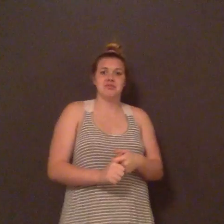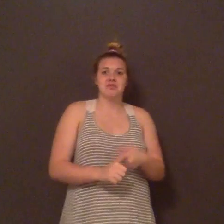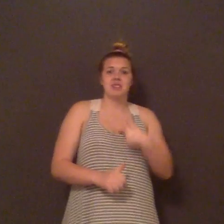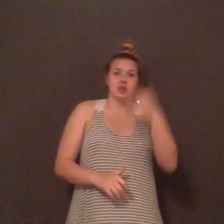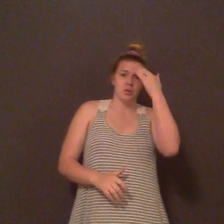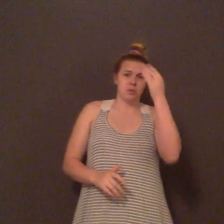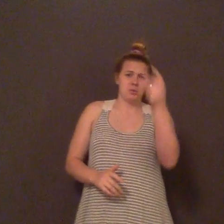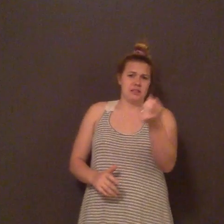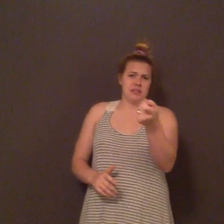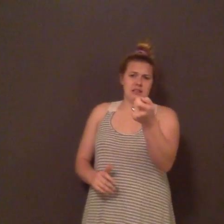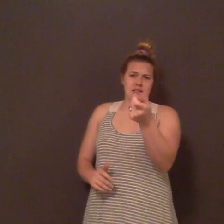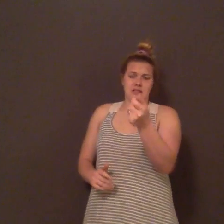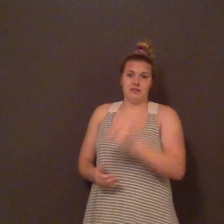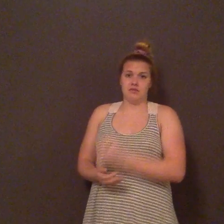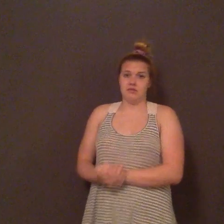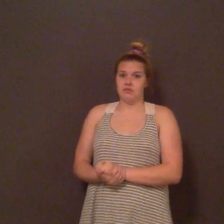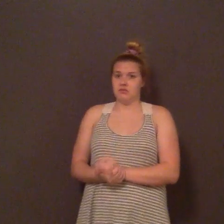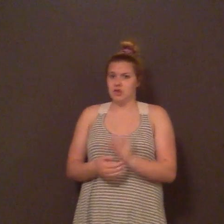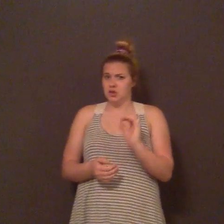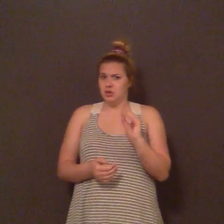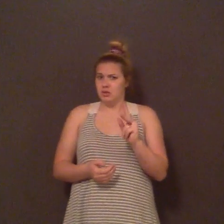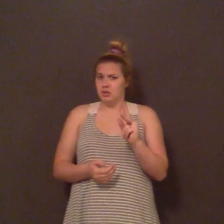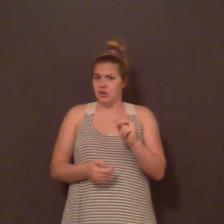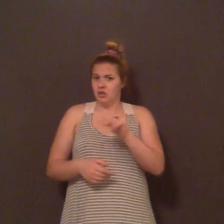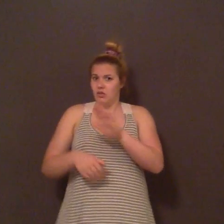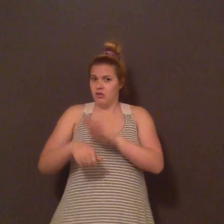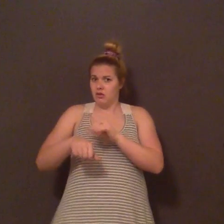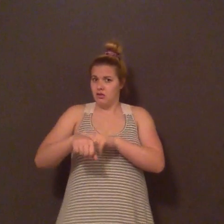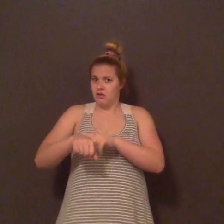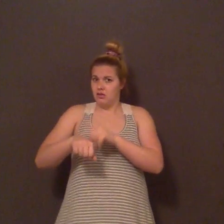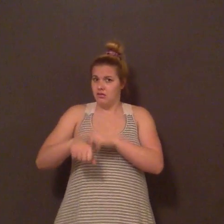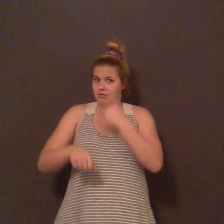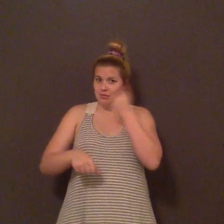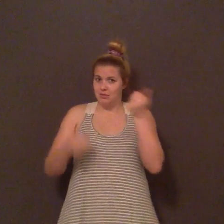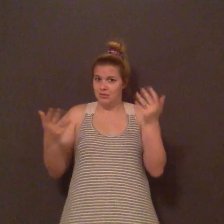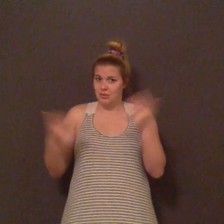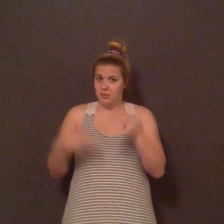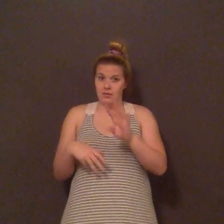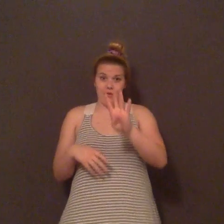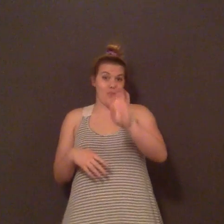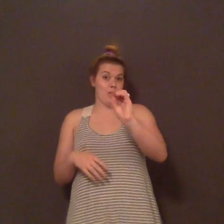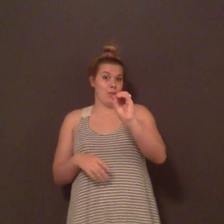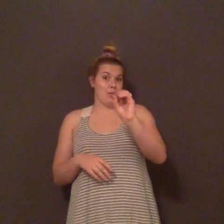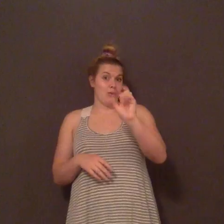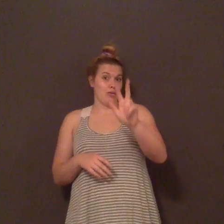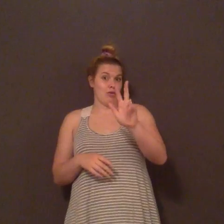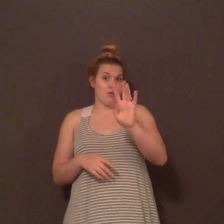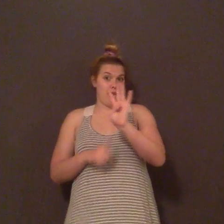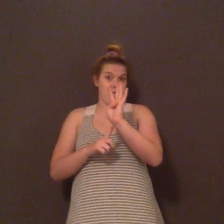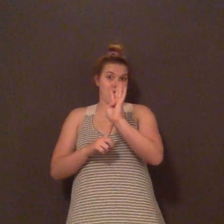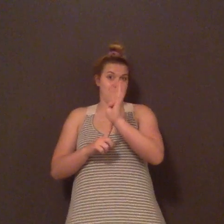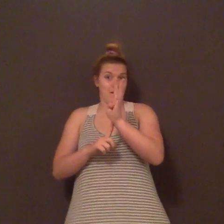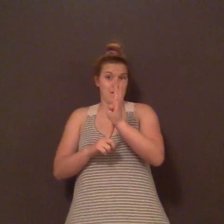through. Do you mind my asking, what's your best time in that event? 4:03. 4 minutes and 3 seconds. That is